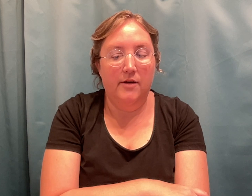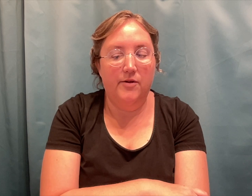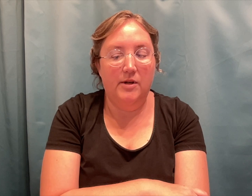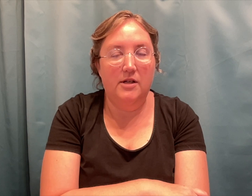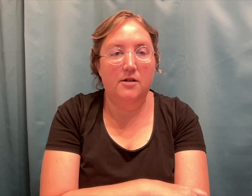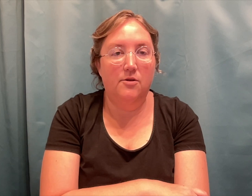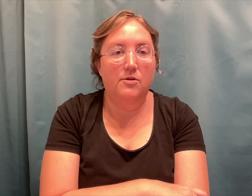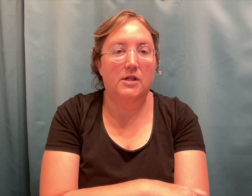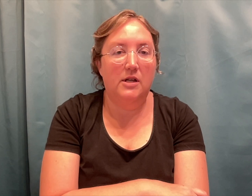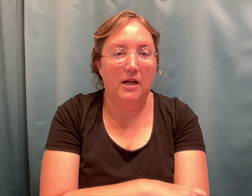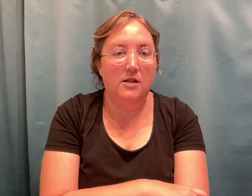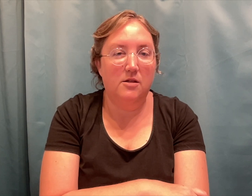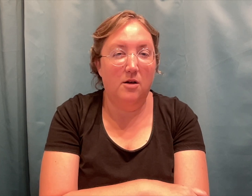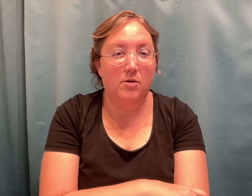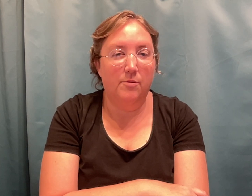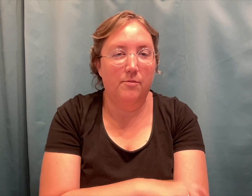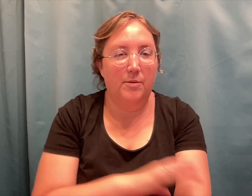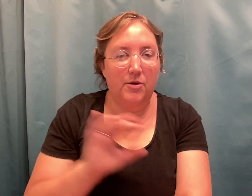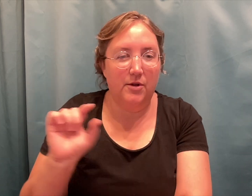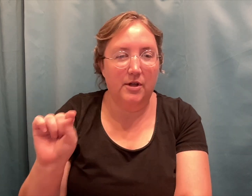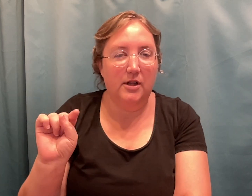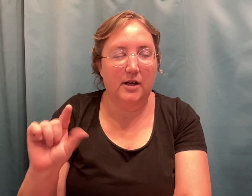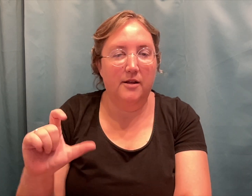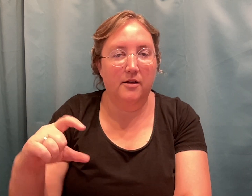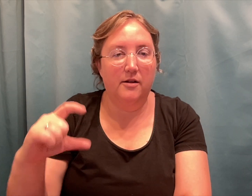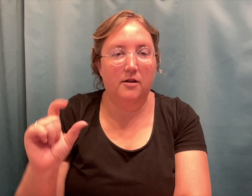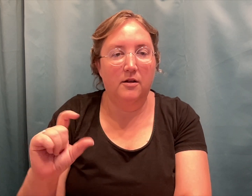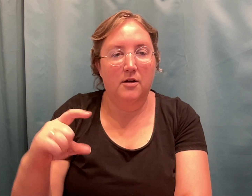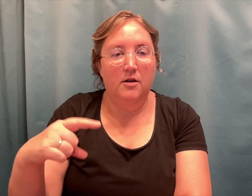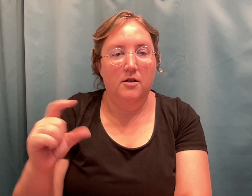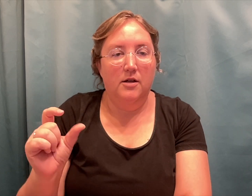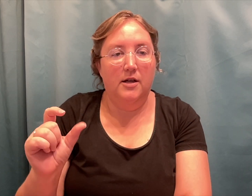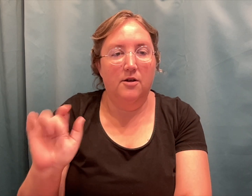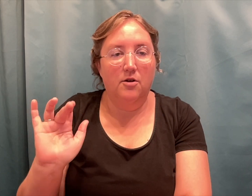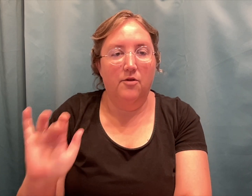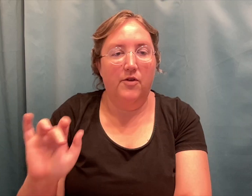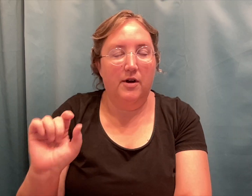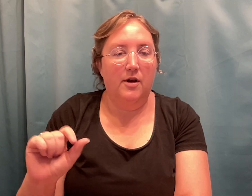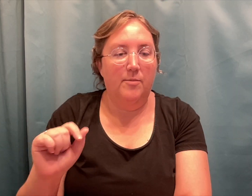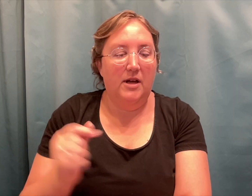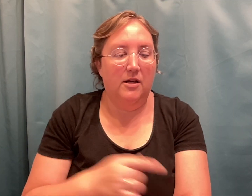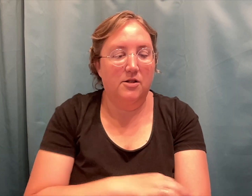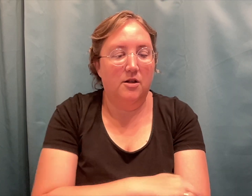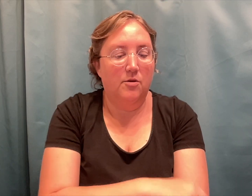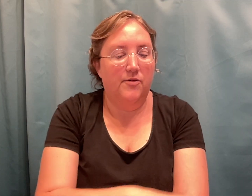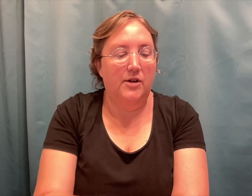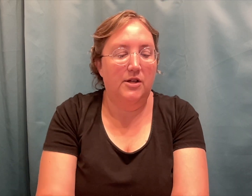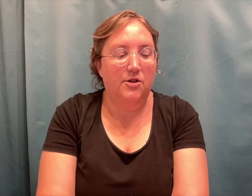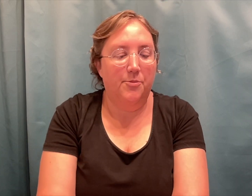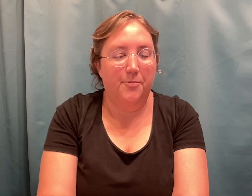you need to see it again slower. Remember to click on the little gear over there and make it slower if you need to.